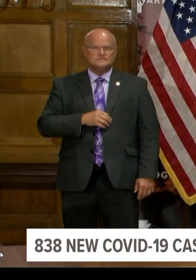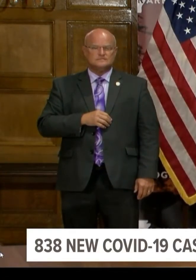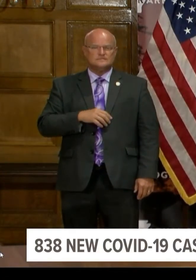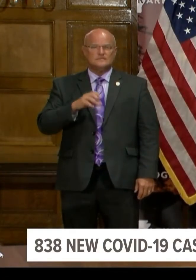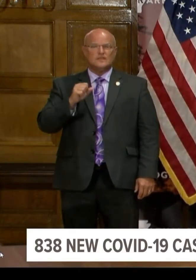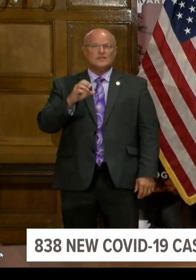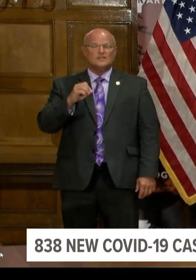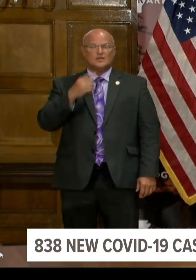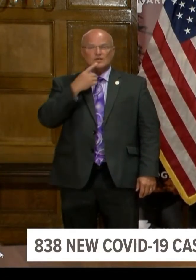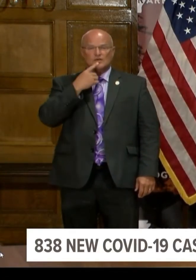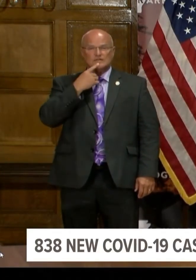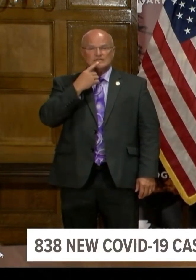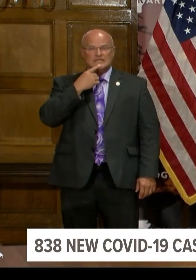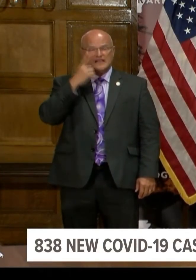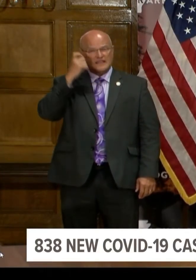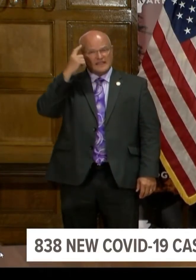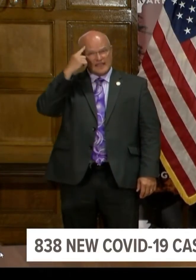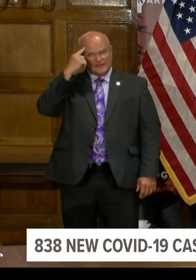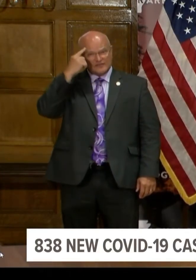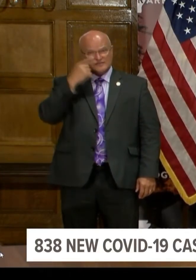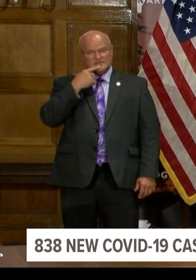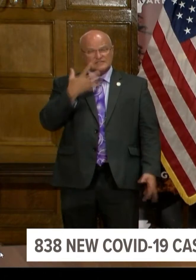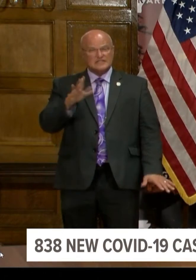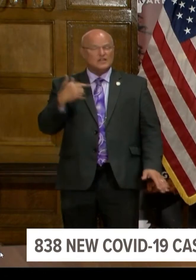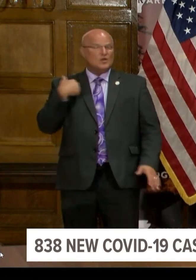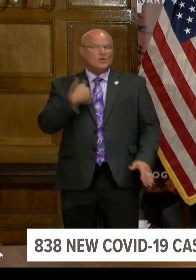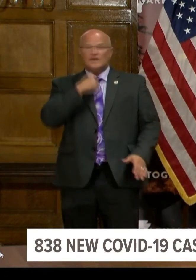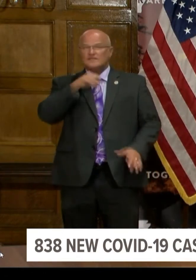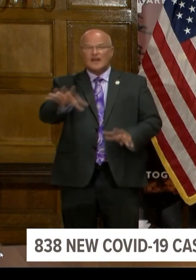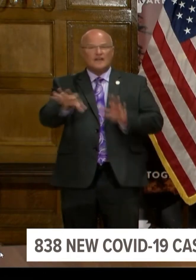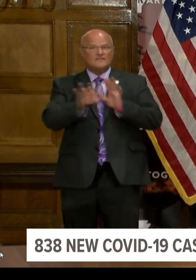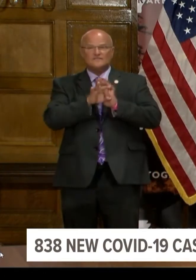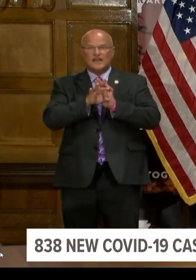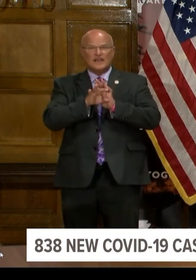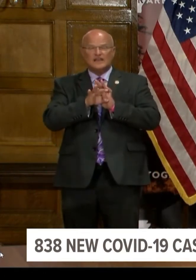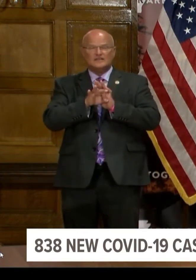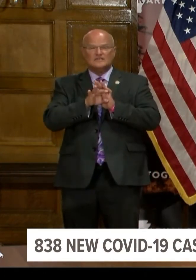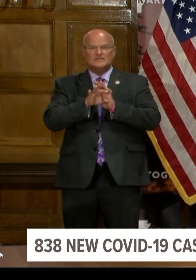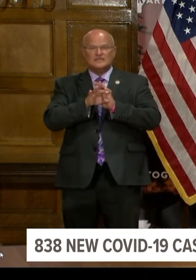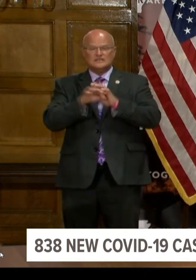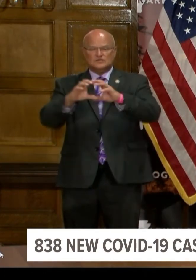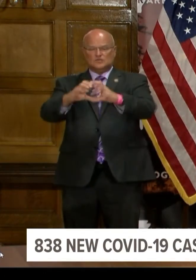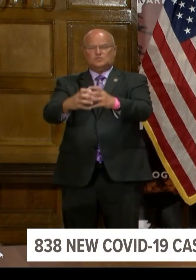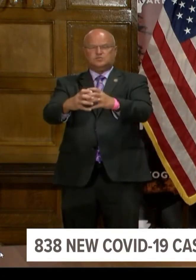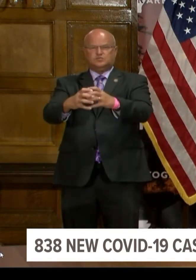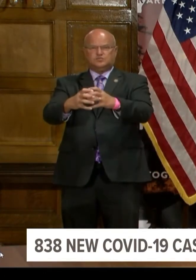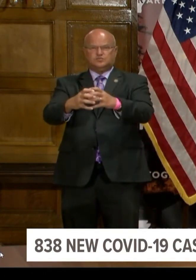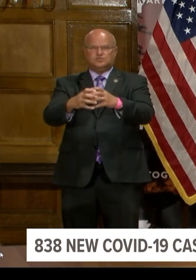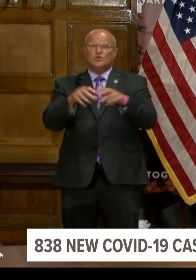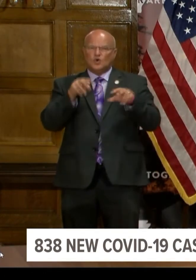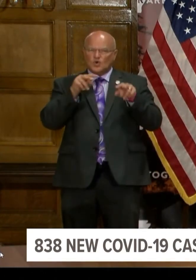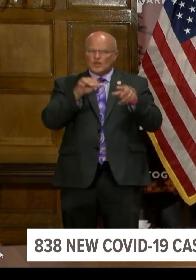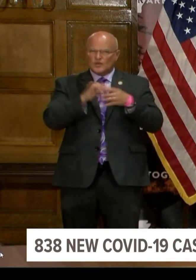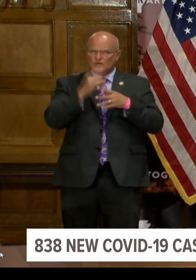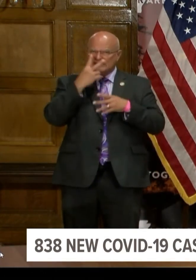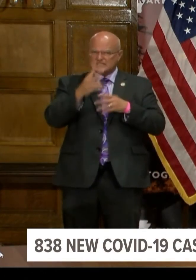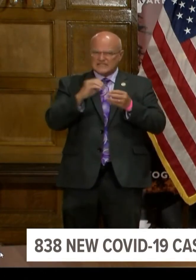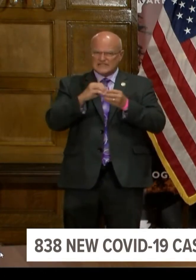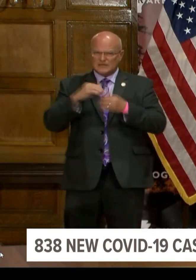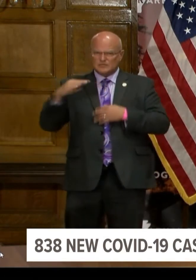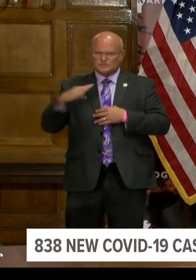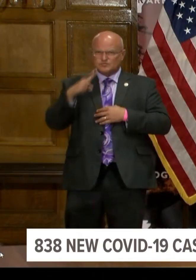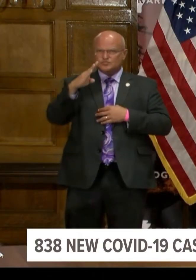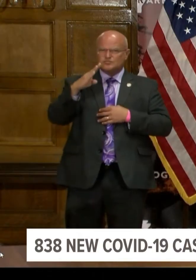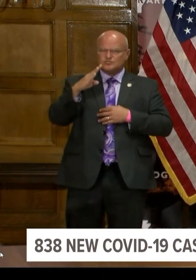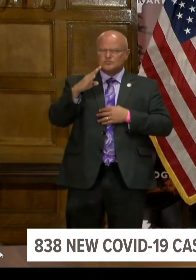So as was said by the governor, we have not found any focality, and that is one of the things we always look at when we see this bump.